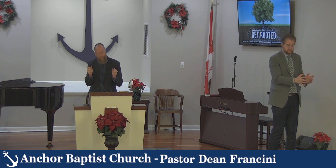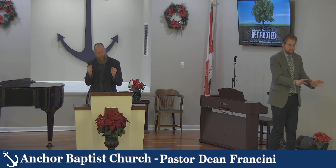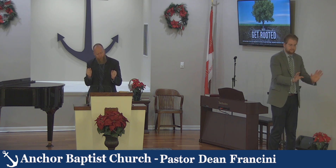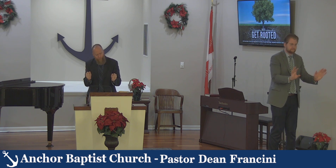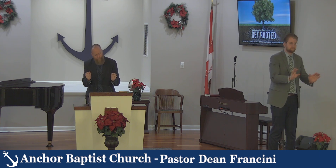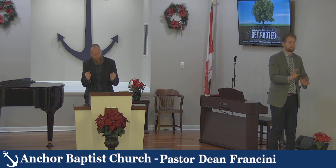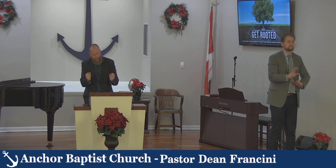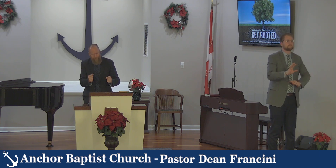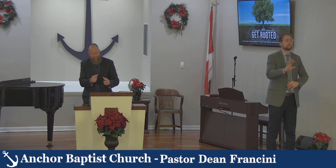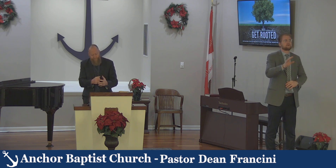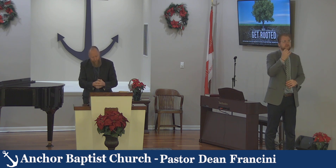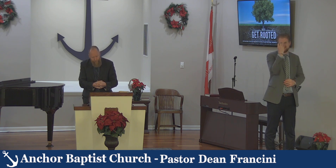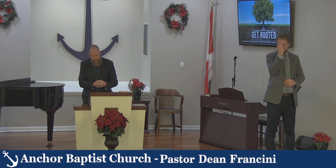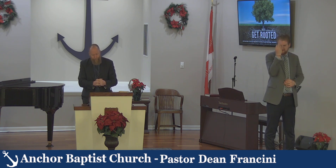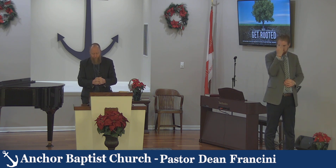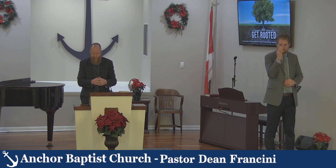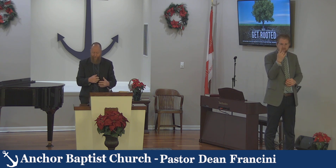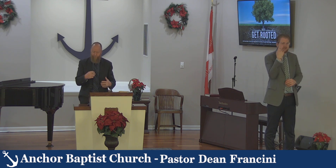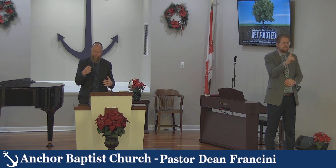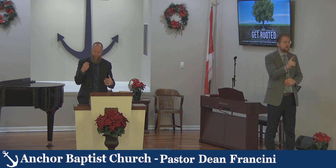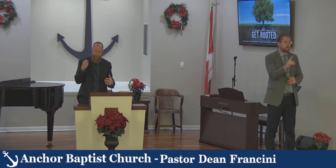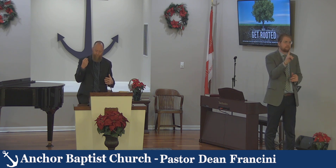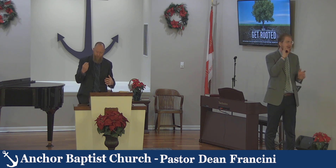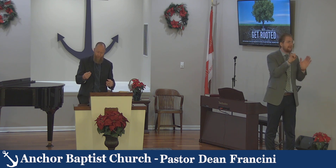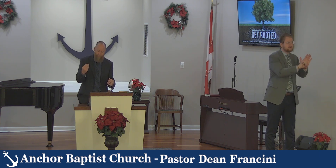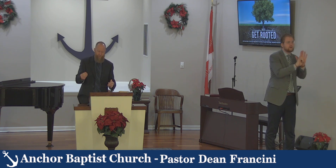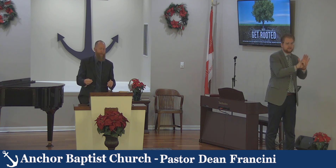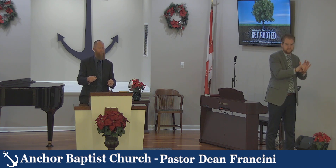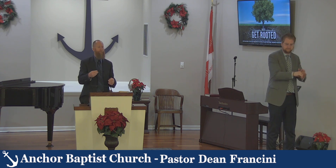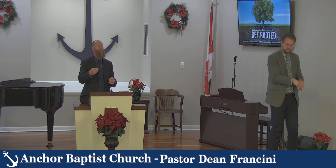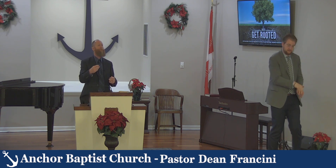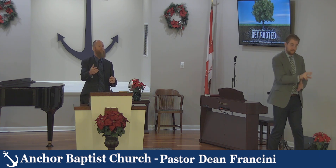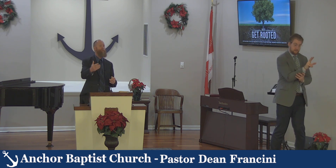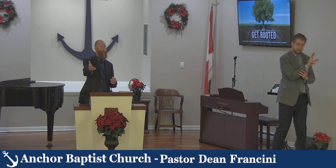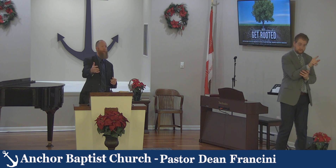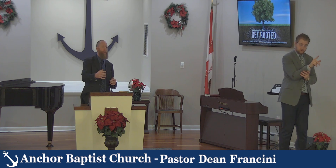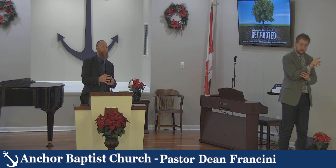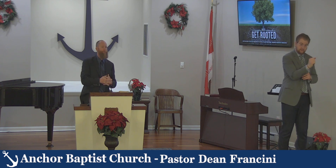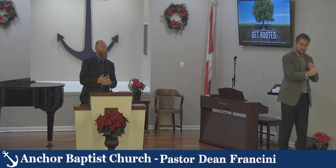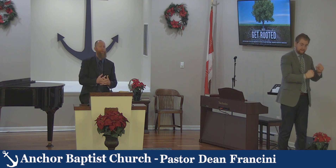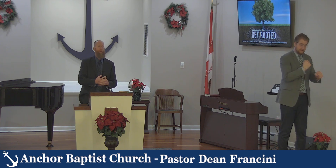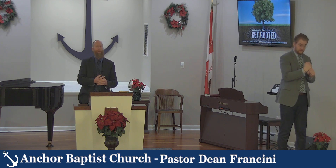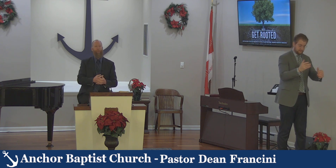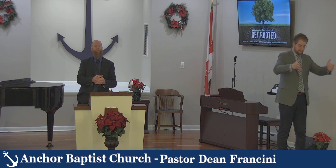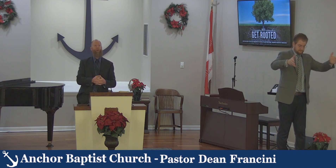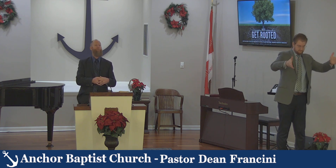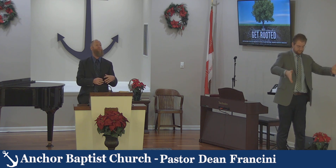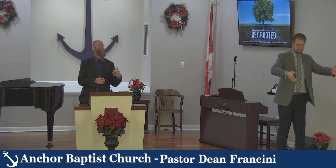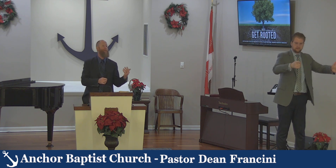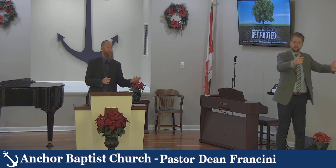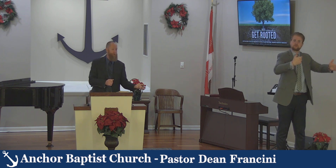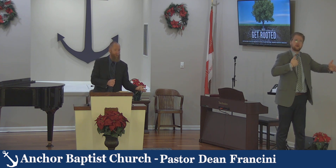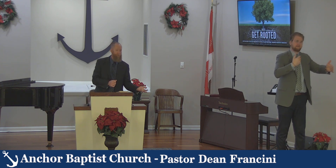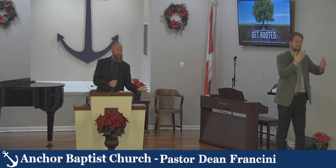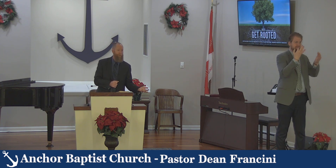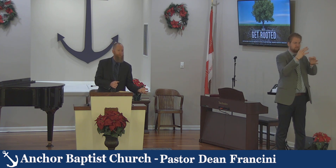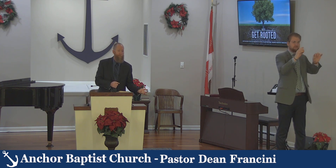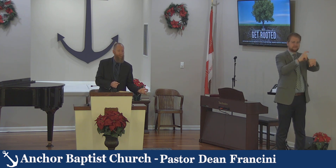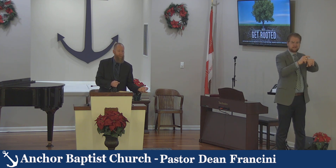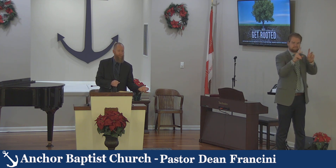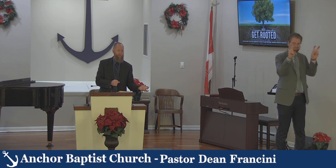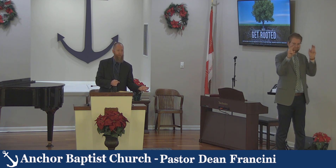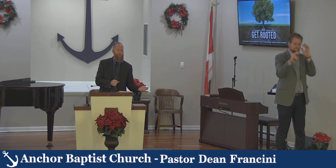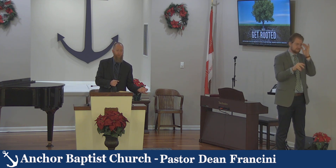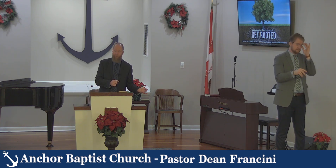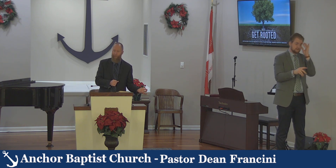around 23 years of life of self-time that you may have. Now, for some of us in the room, 23